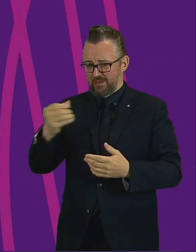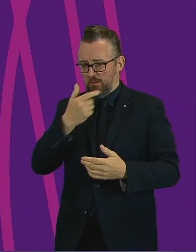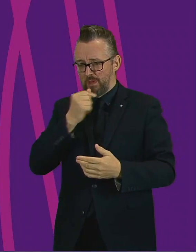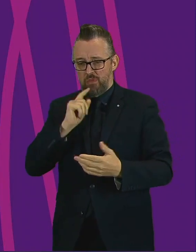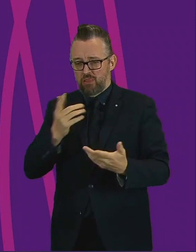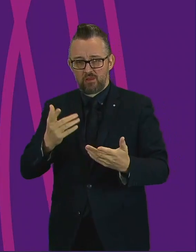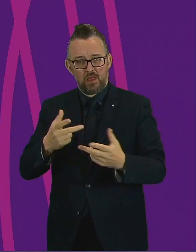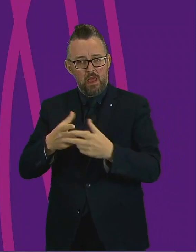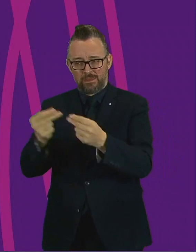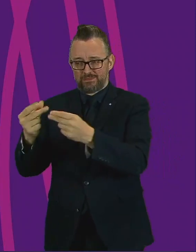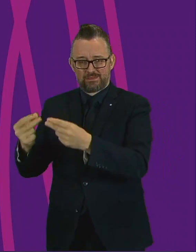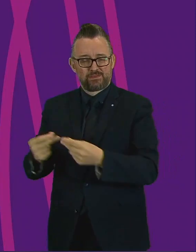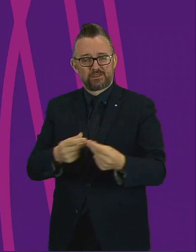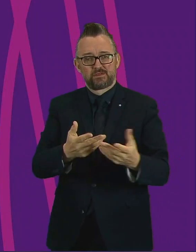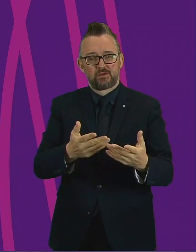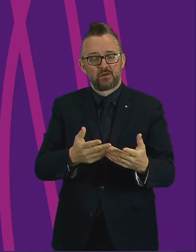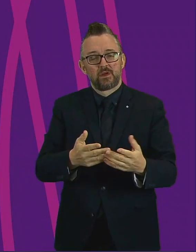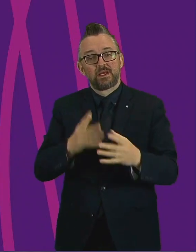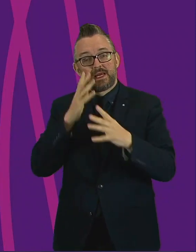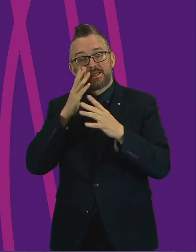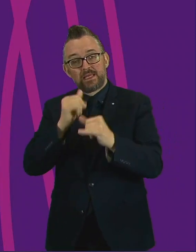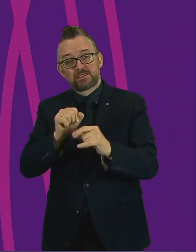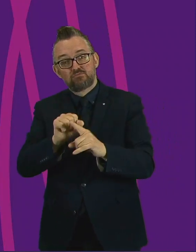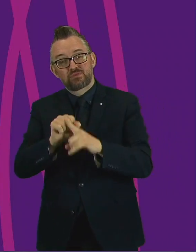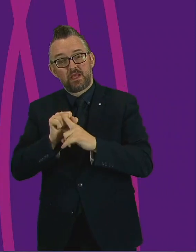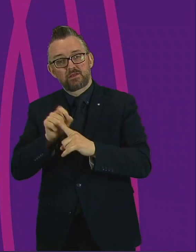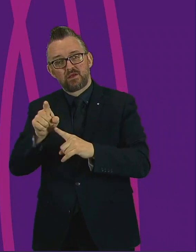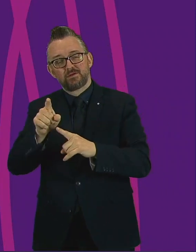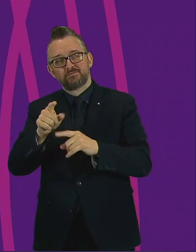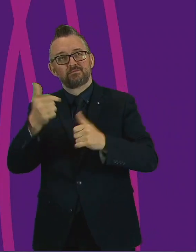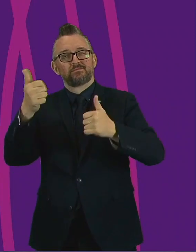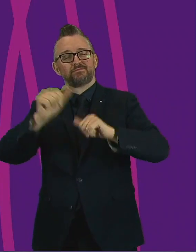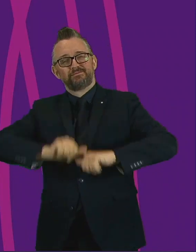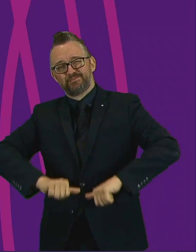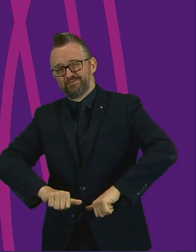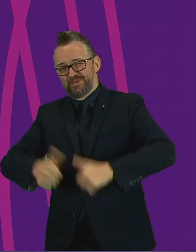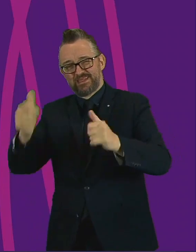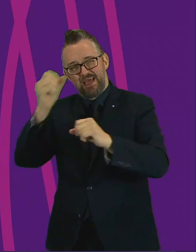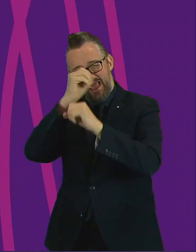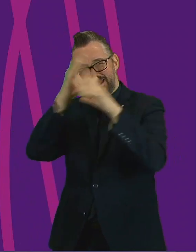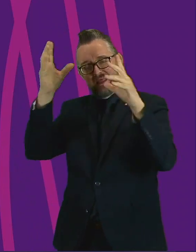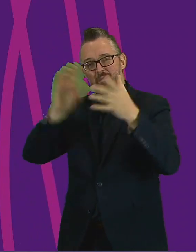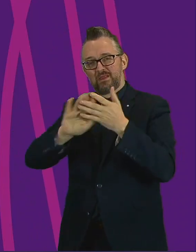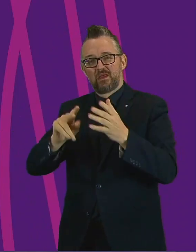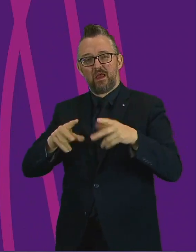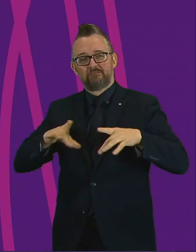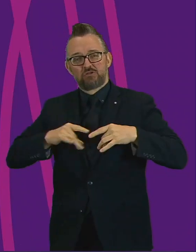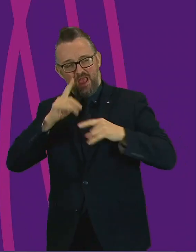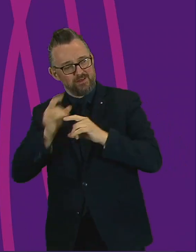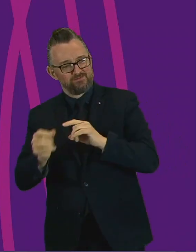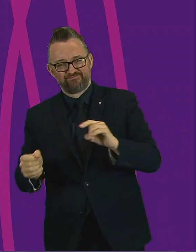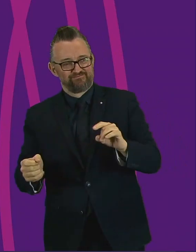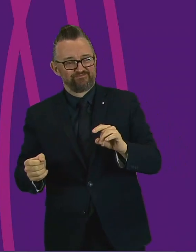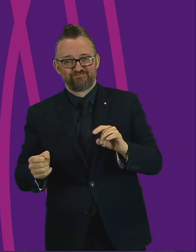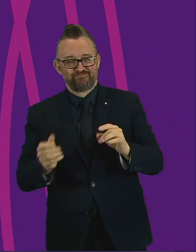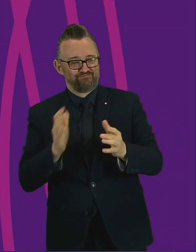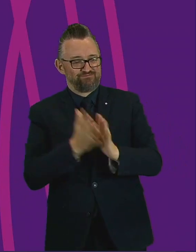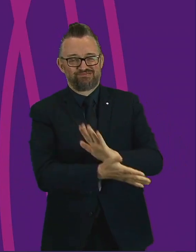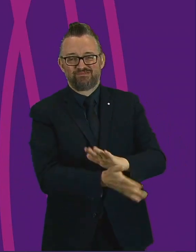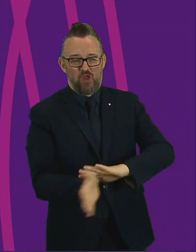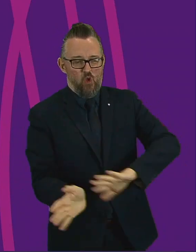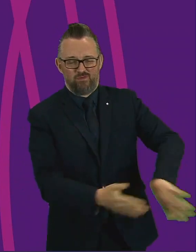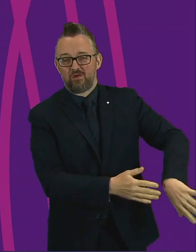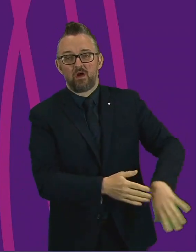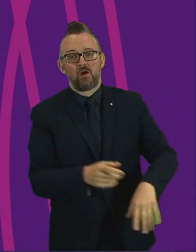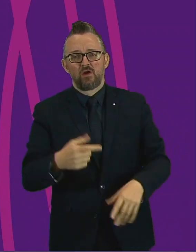that we are missing. Test and Protect was the big idea to drive the virus out of the country, but we discover it's only going to protect us